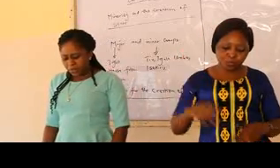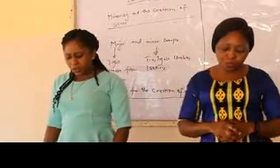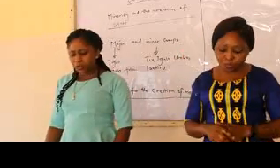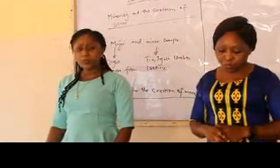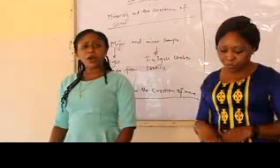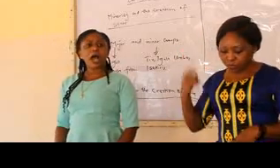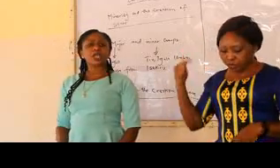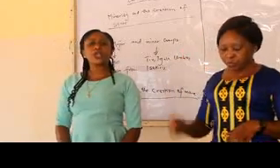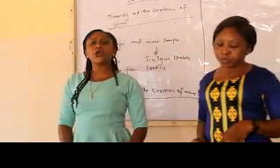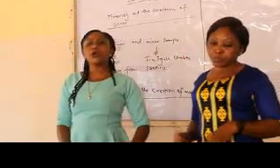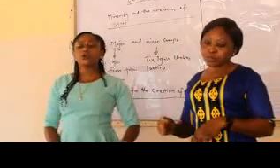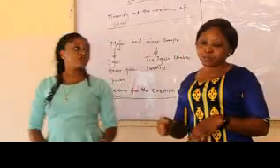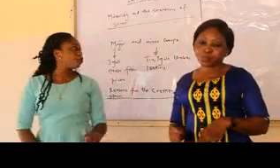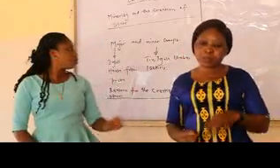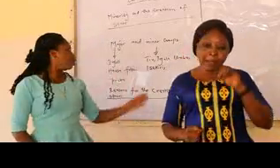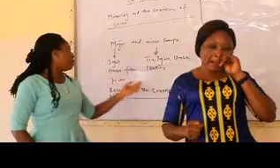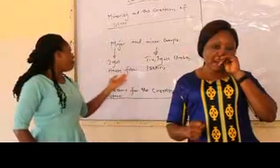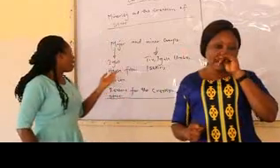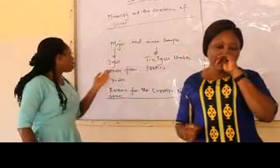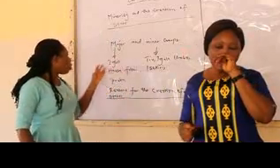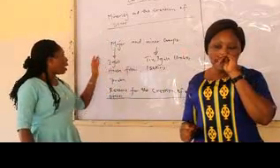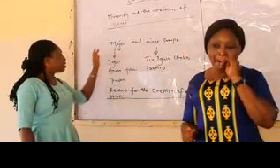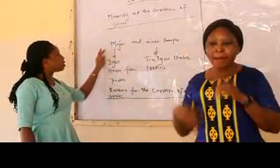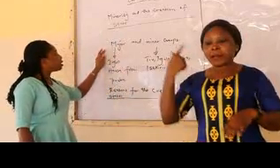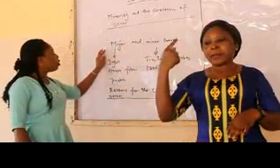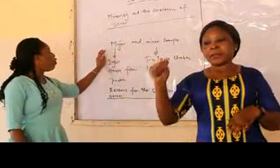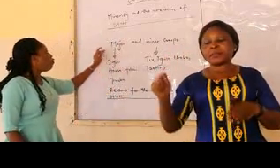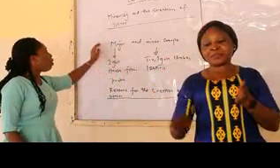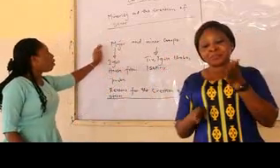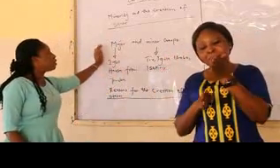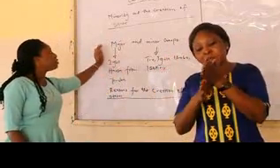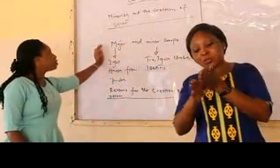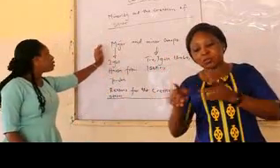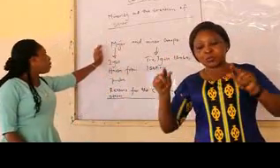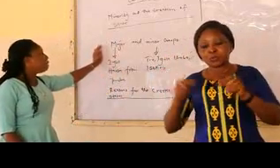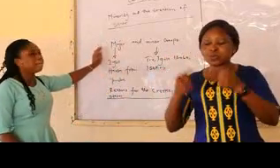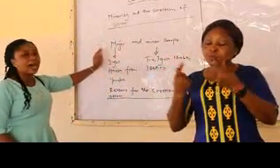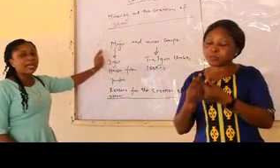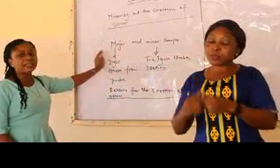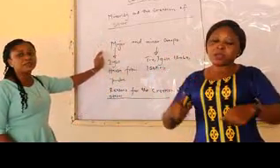the minority group accuse the major one for what?